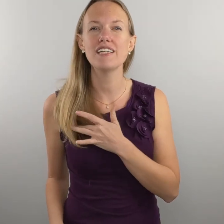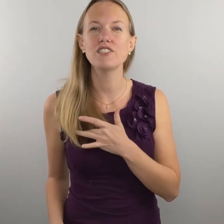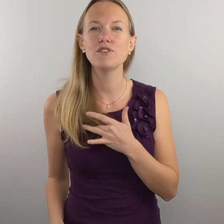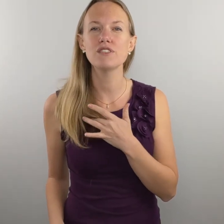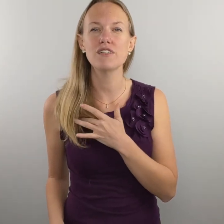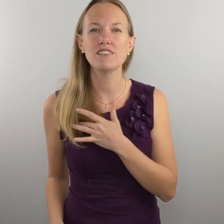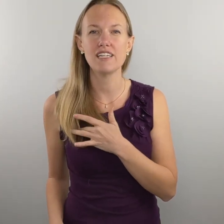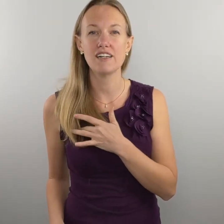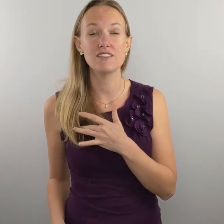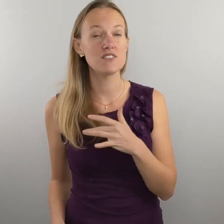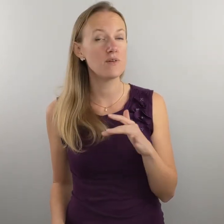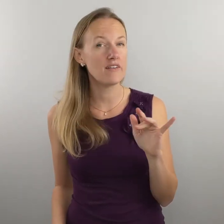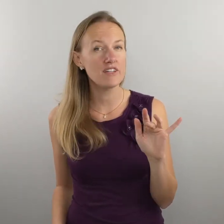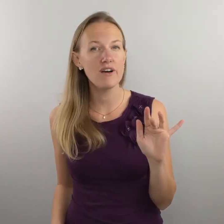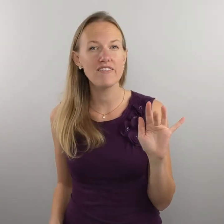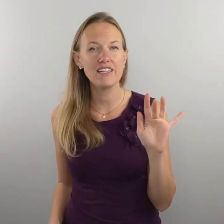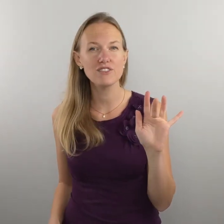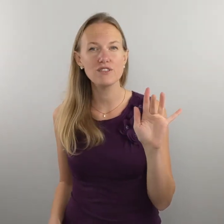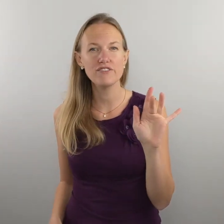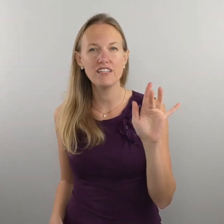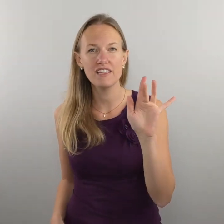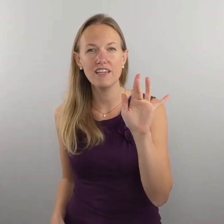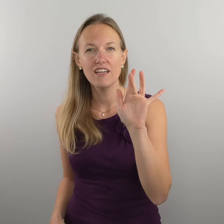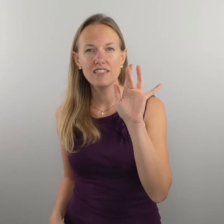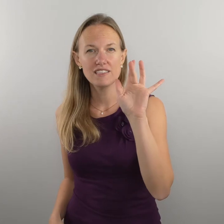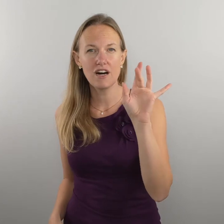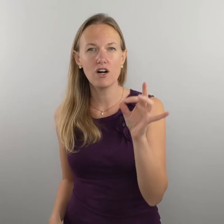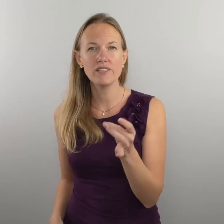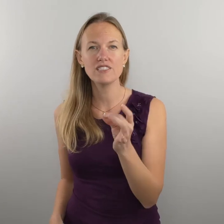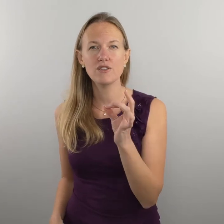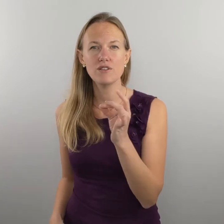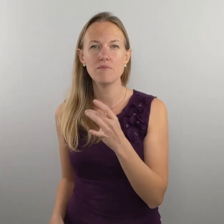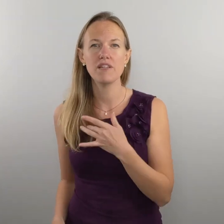2 circles here. So whenever you have any sort of feeling, it's always shown with the middle